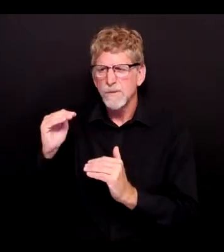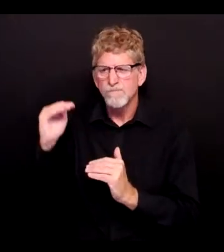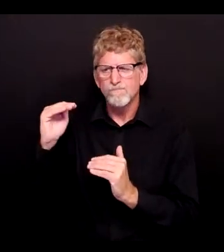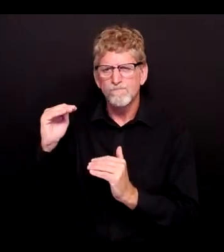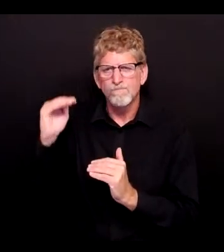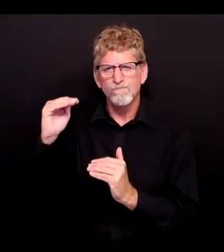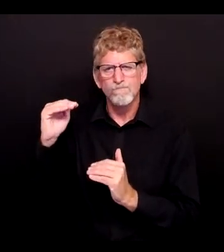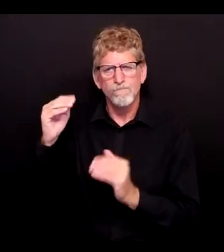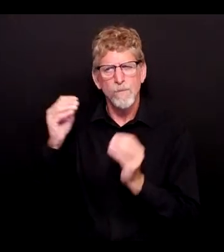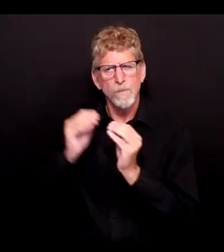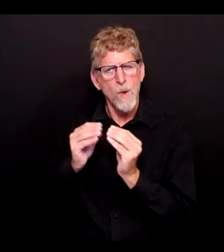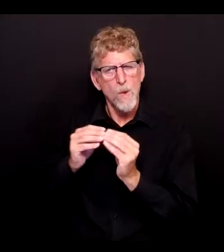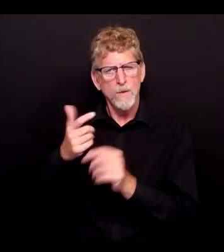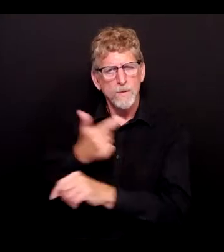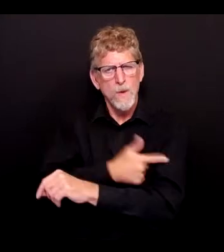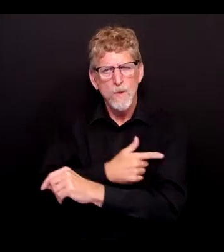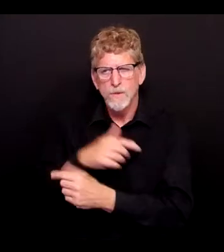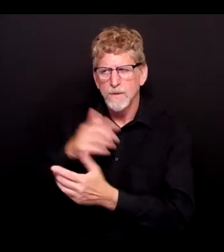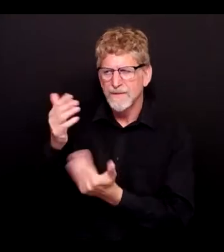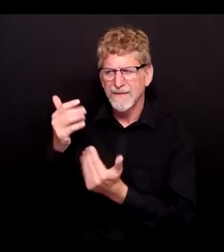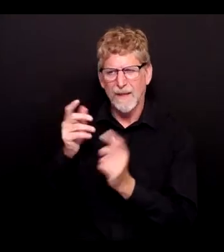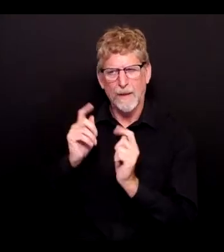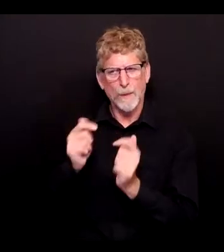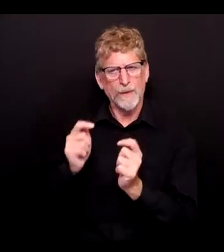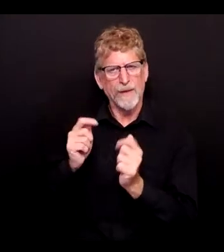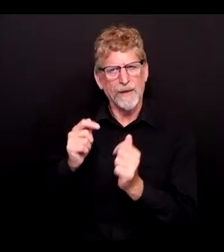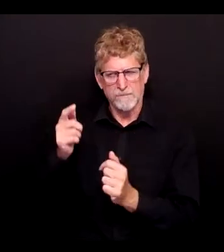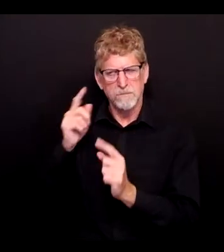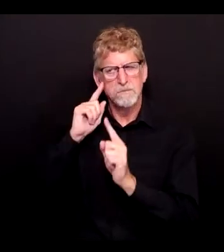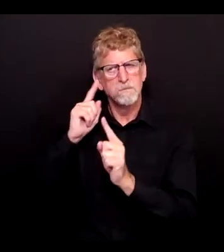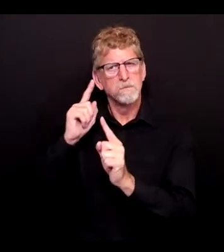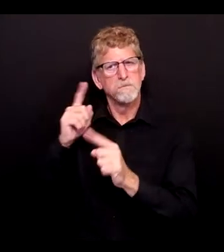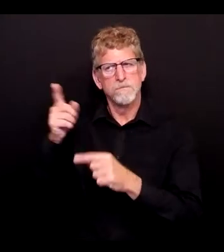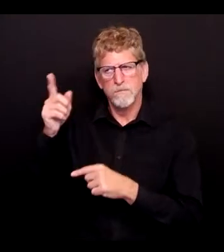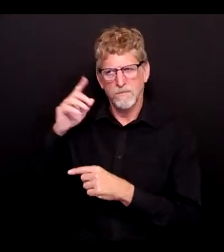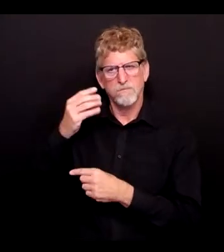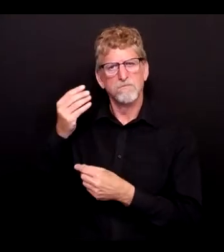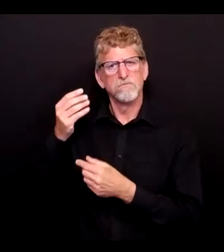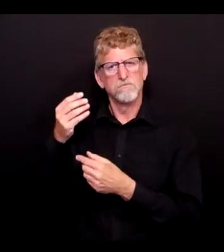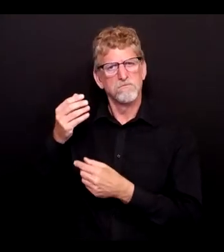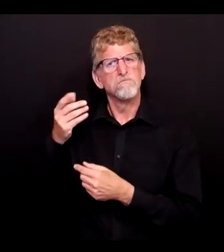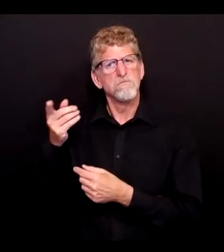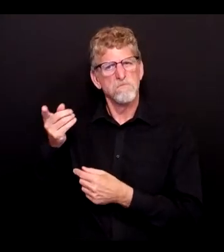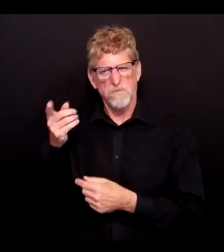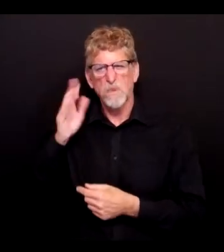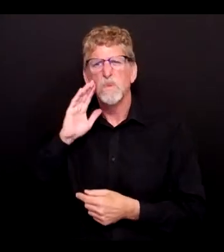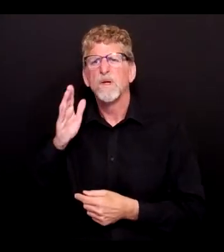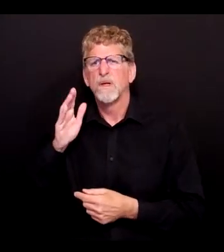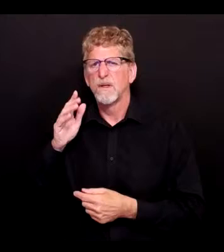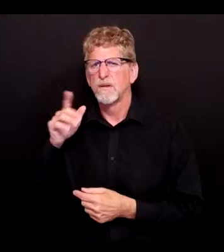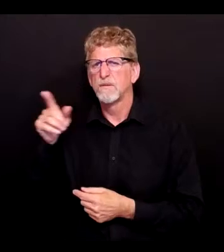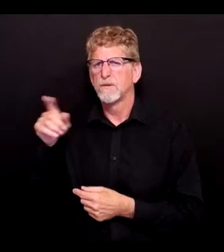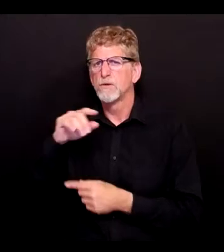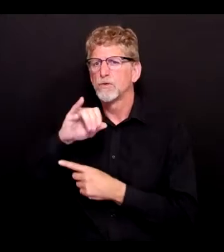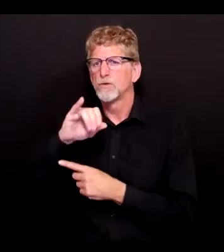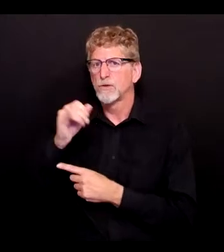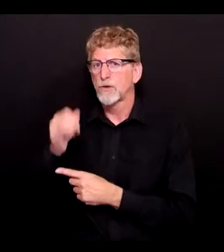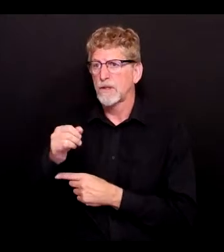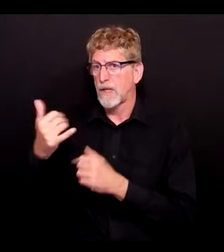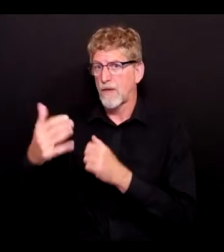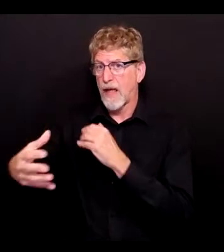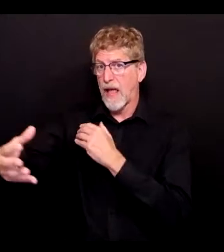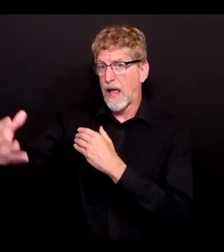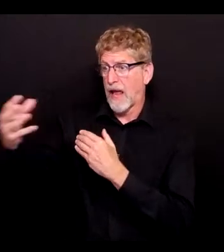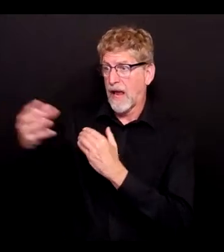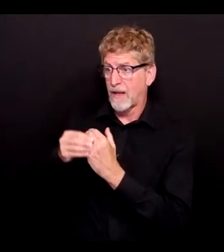quickly, or is planned to grow quite quickly with more and more of the Johnson & Johnson vaccine becoming available later